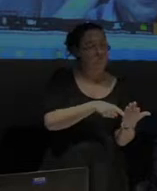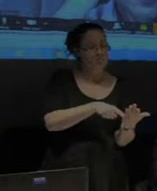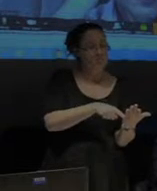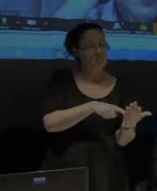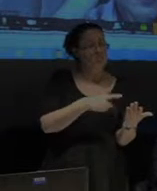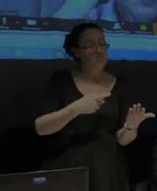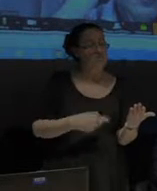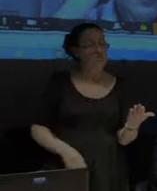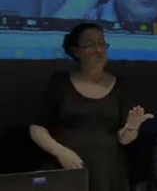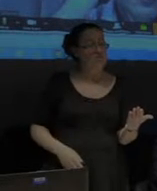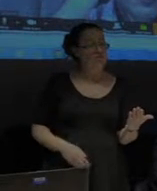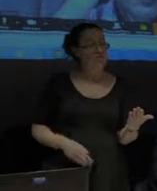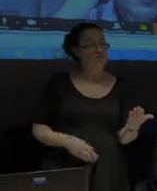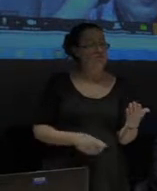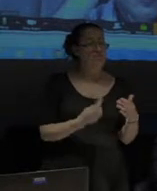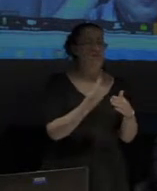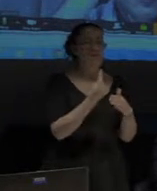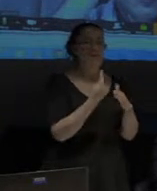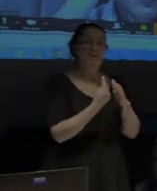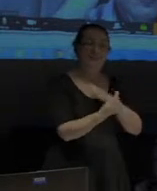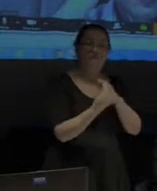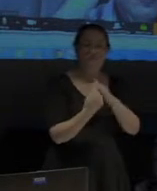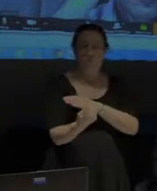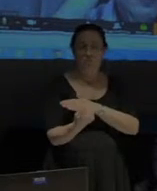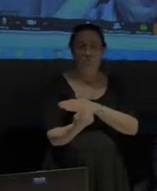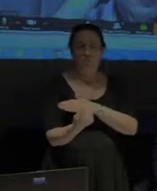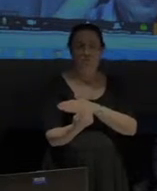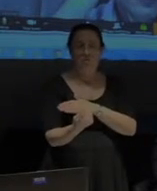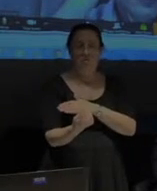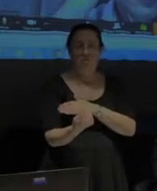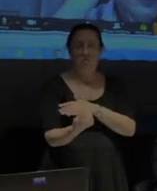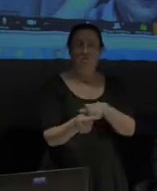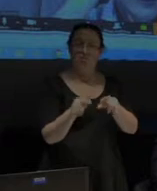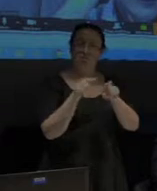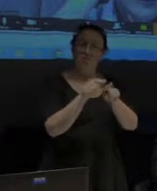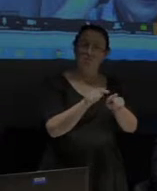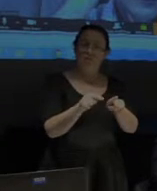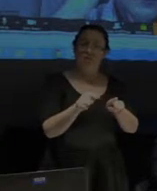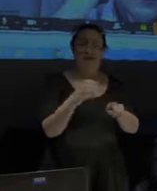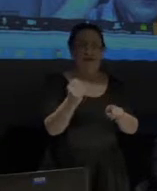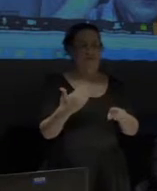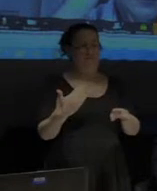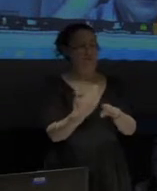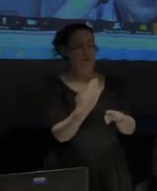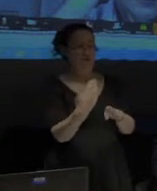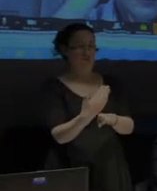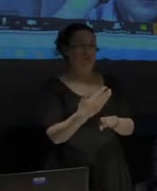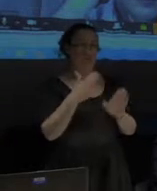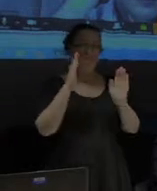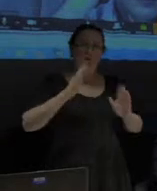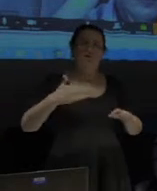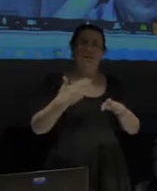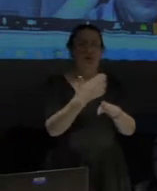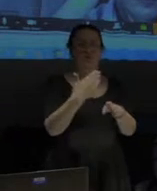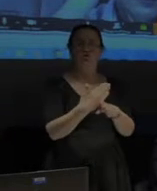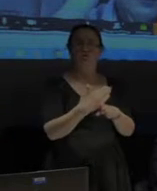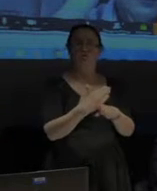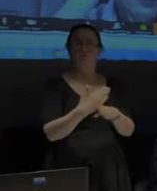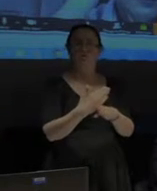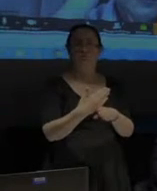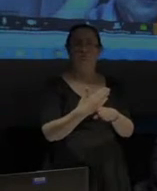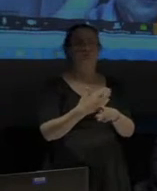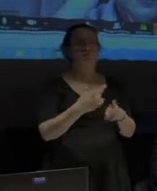where each individual has something that they need to do, to act on, and they're held accountable for that, that